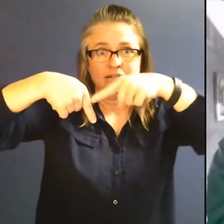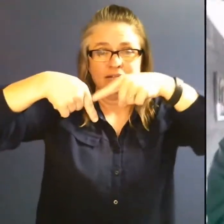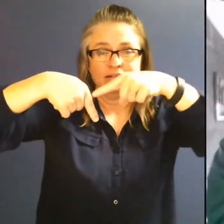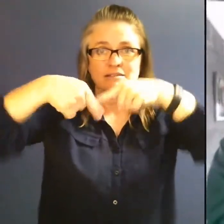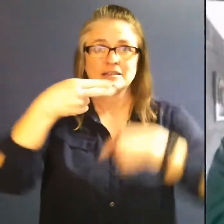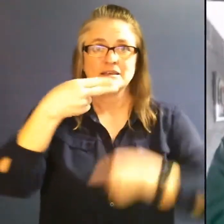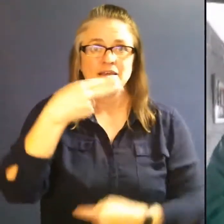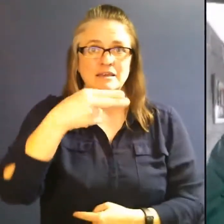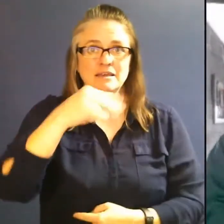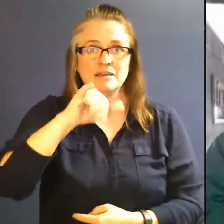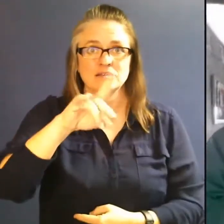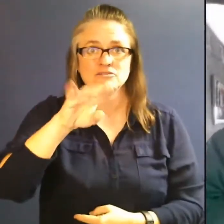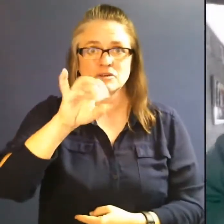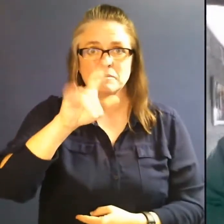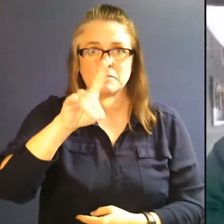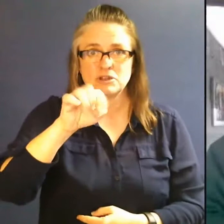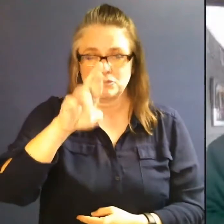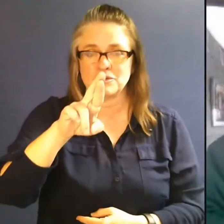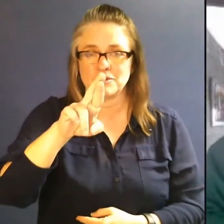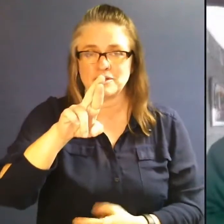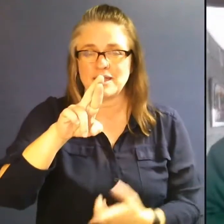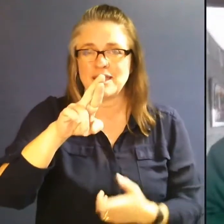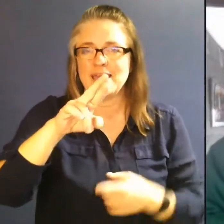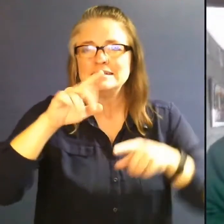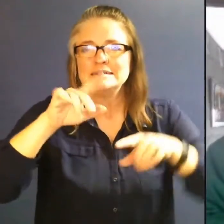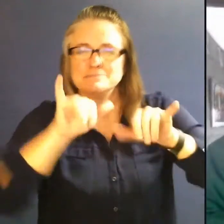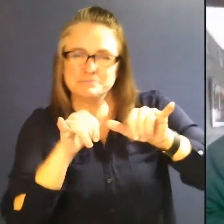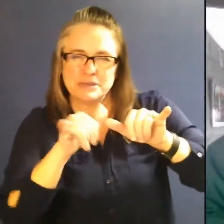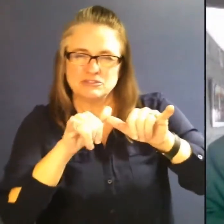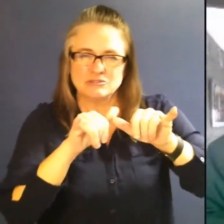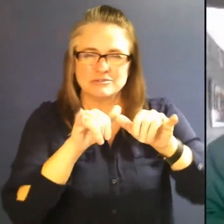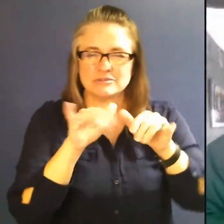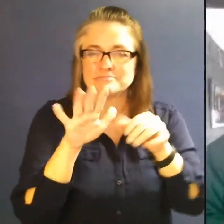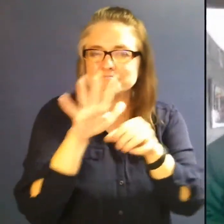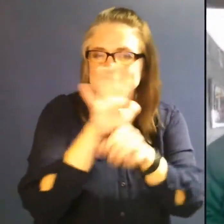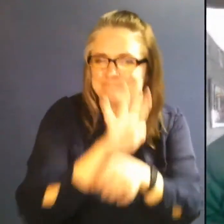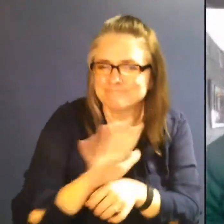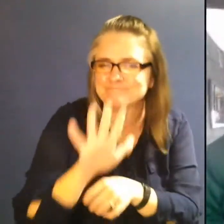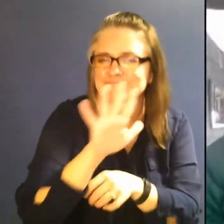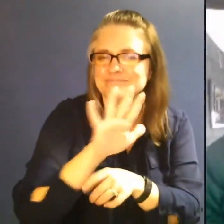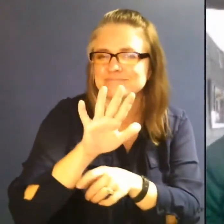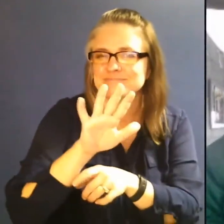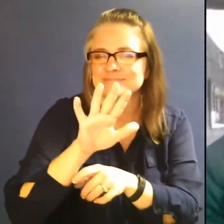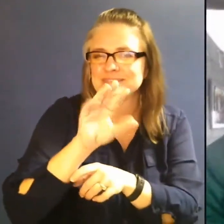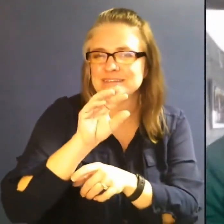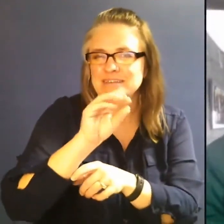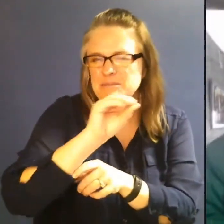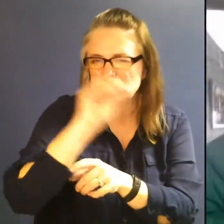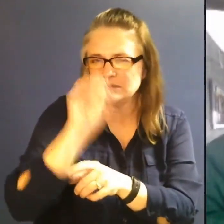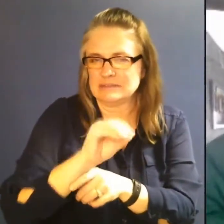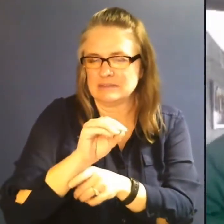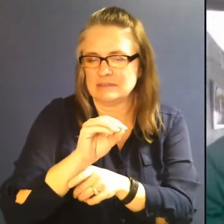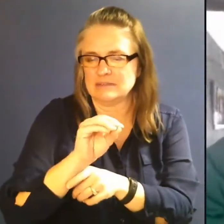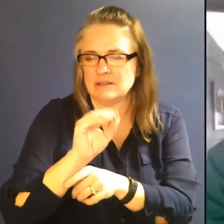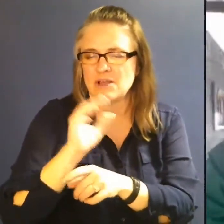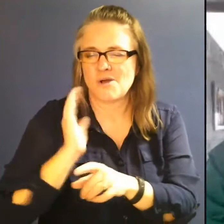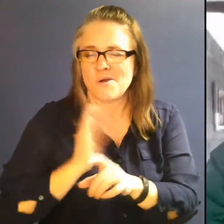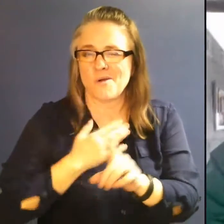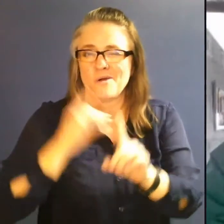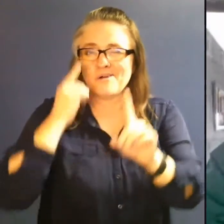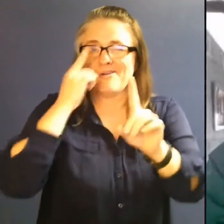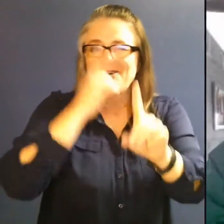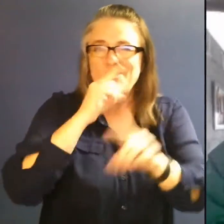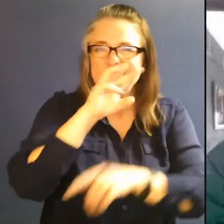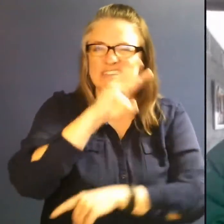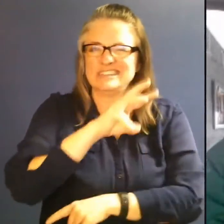the percent, roughly the percent. It's bricks. We shoot for about 66. You kind of look that up if you want to